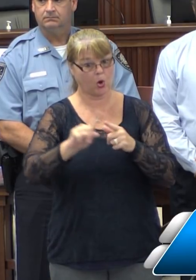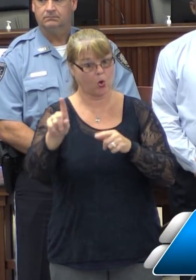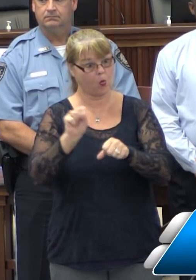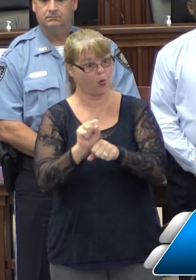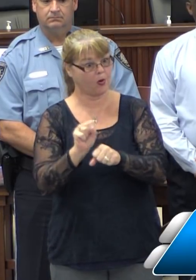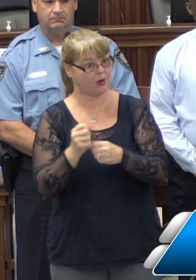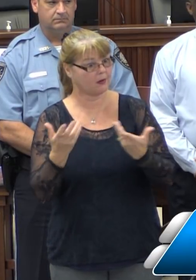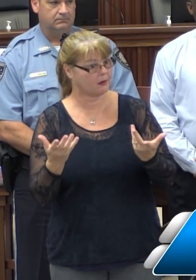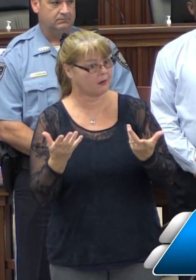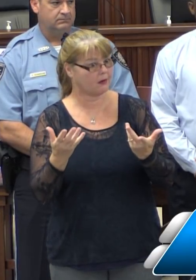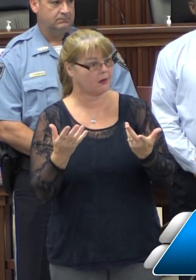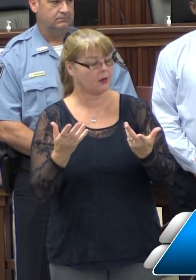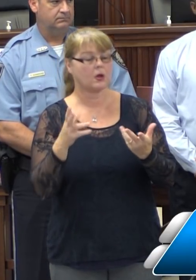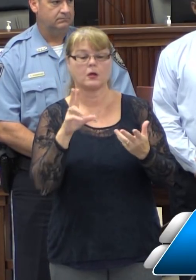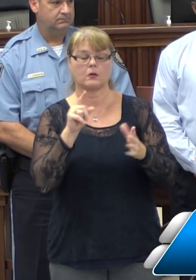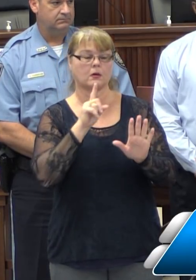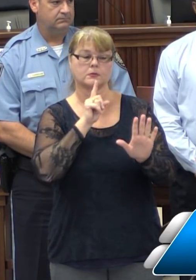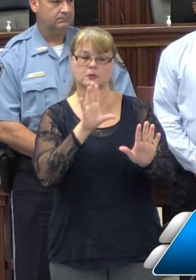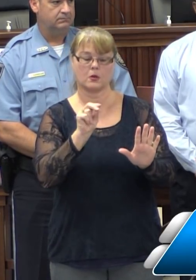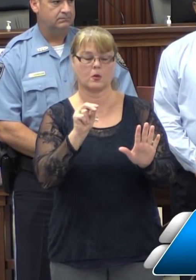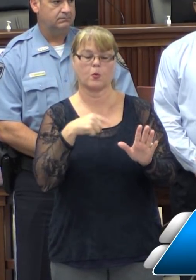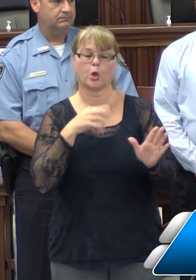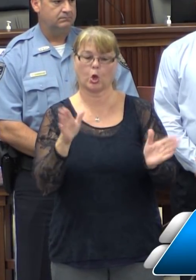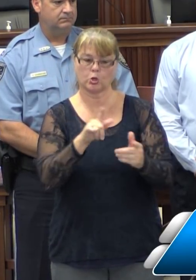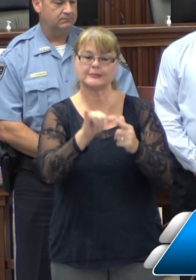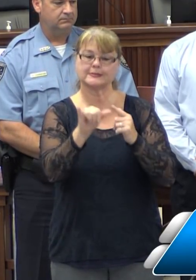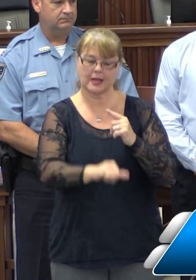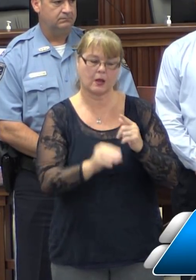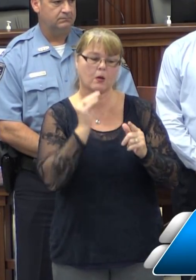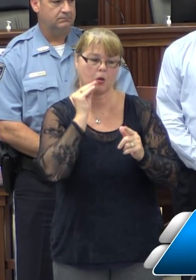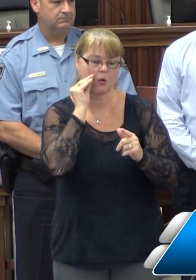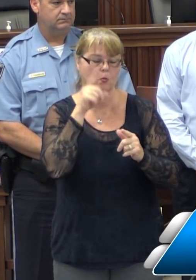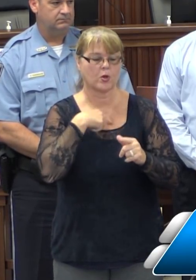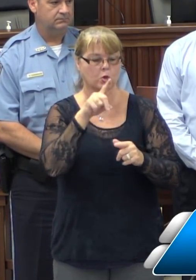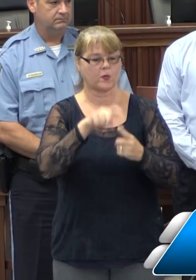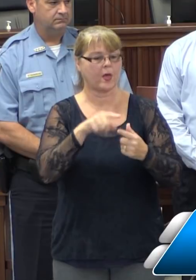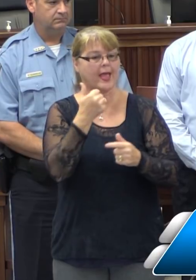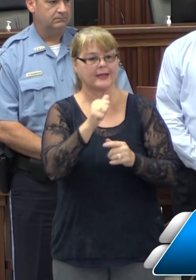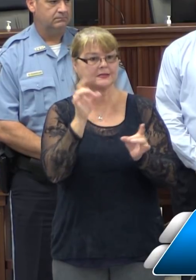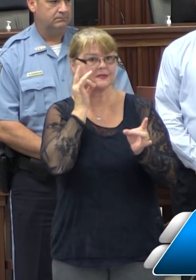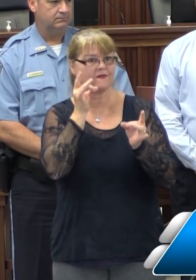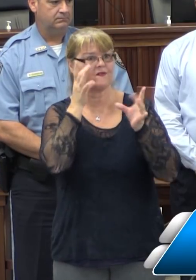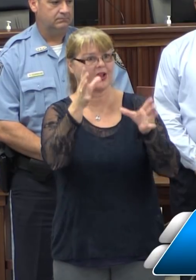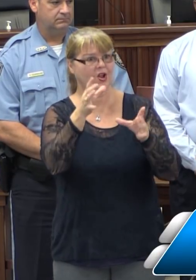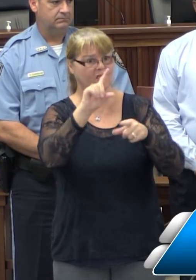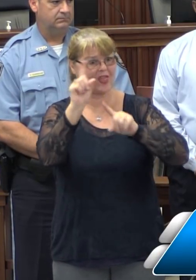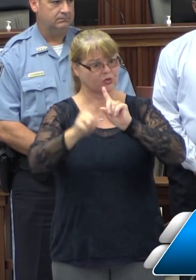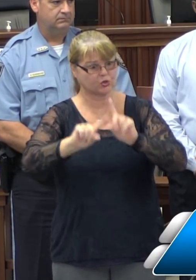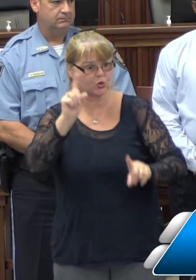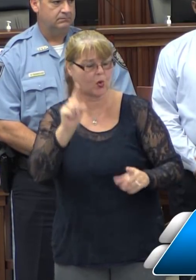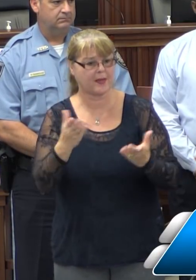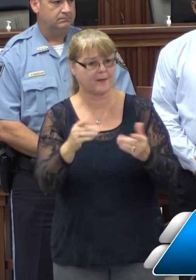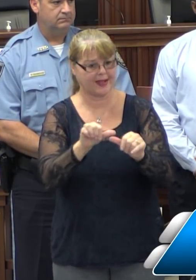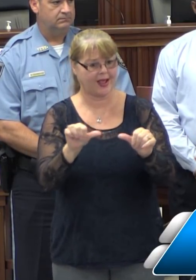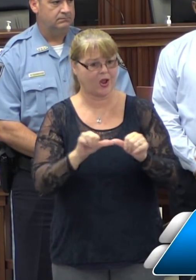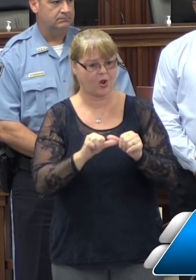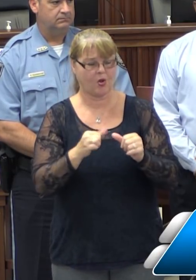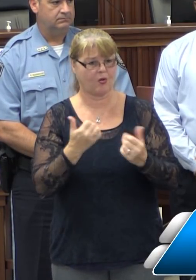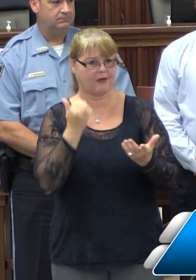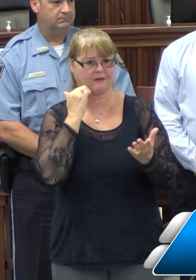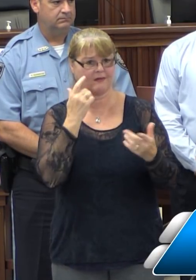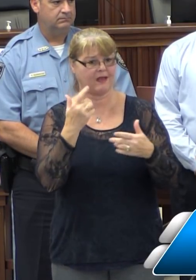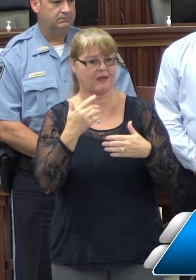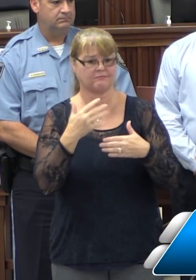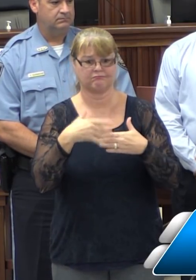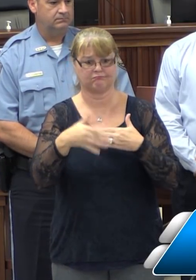driving around to see what they just? Oh, no, absolutely. We encourage you to stay indoors, and we do that with any severe thunderstorm. Severe thunderstorms come through Chatham County all